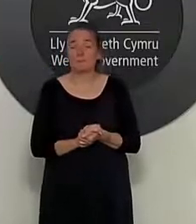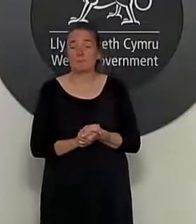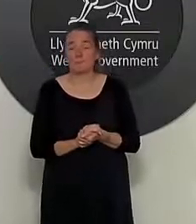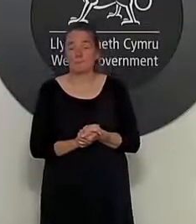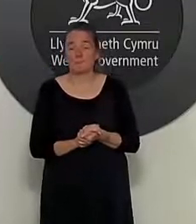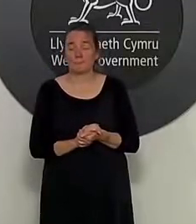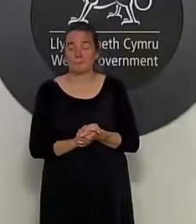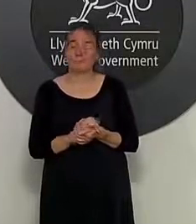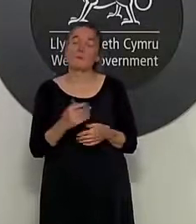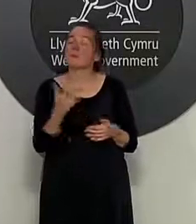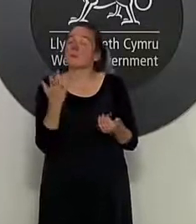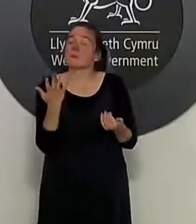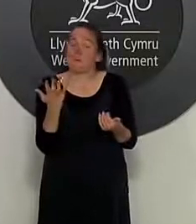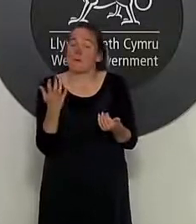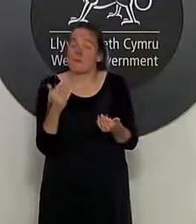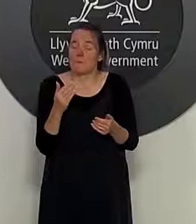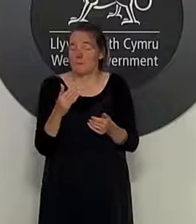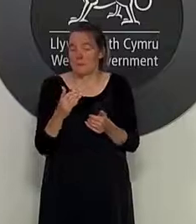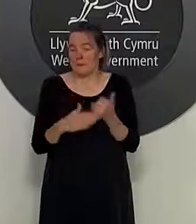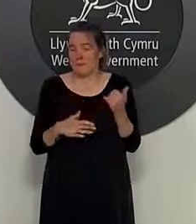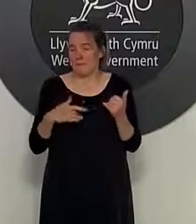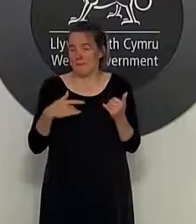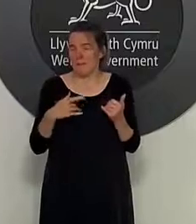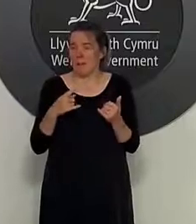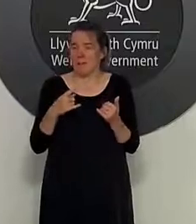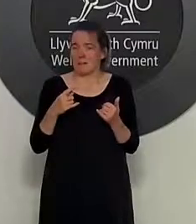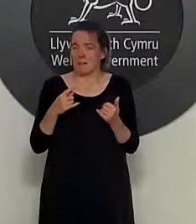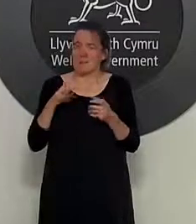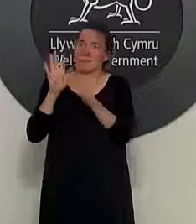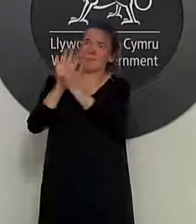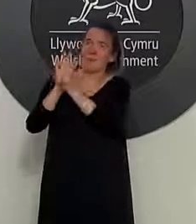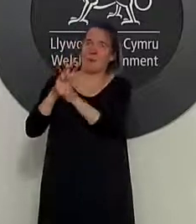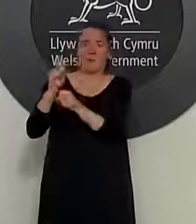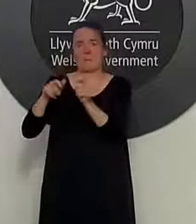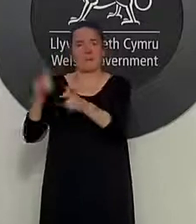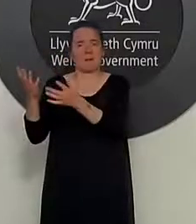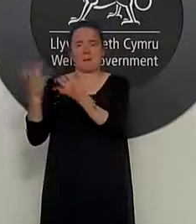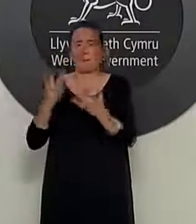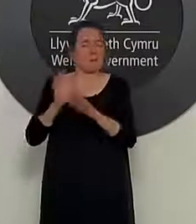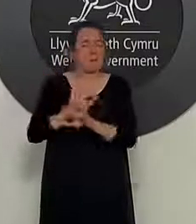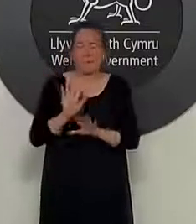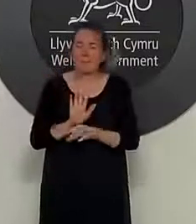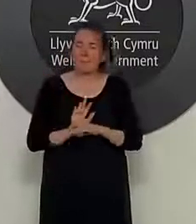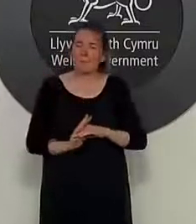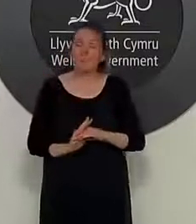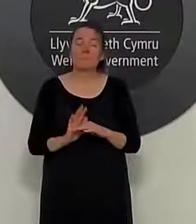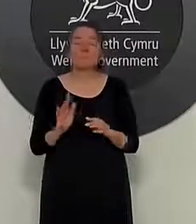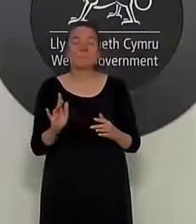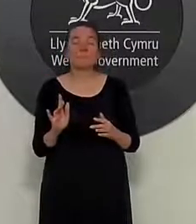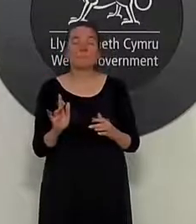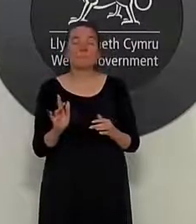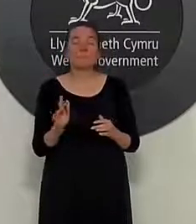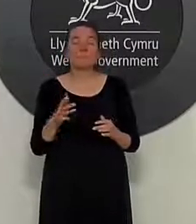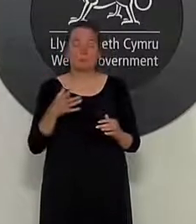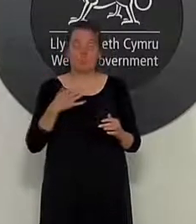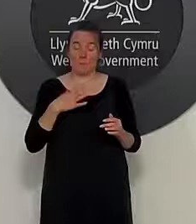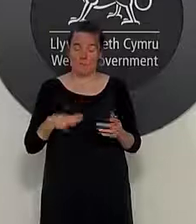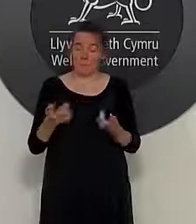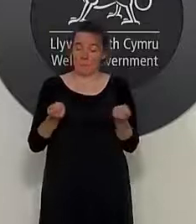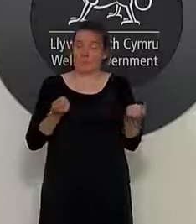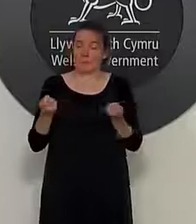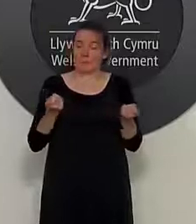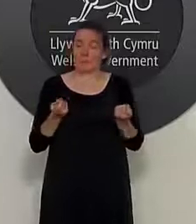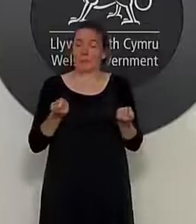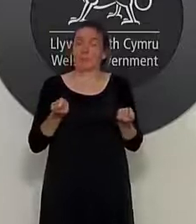belief that people shouldn't be coming to Wales. It's about how we deal with people's wish to come to